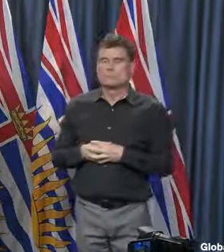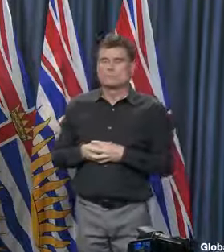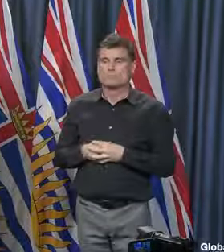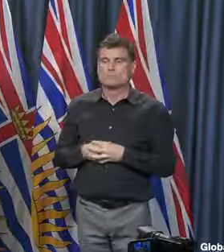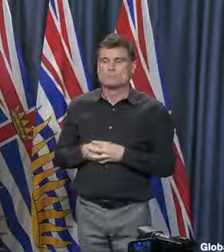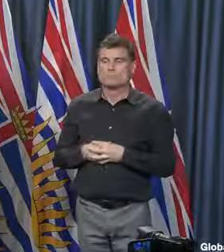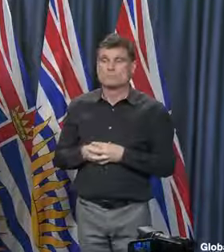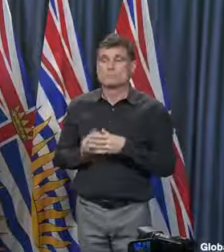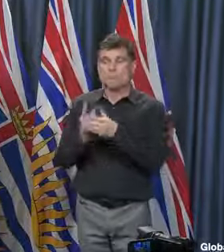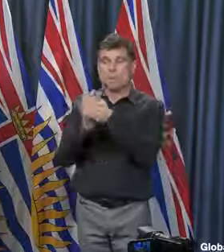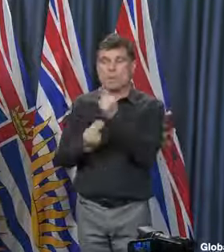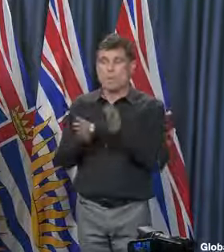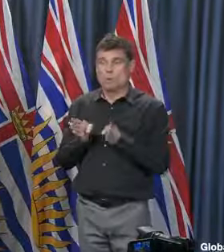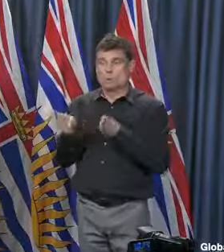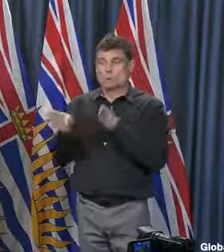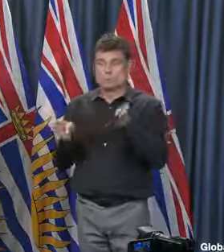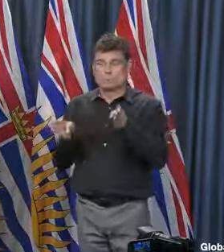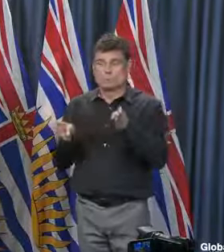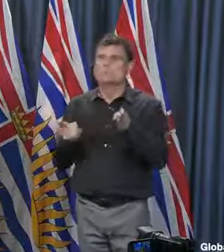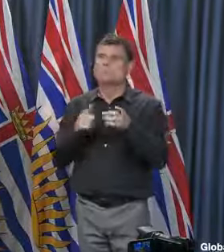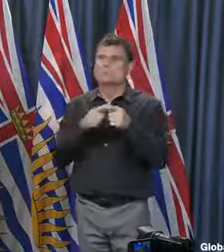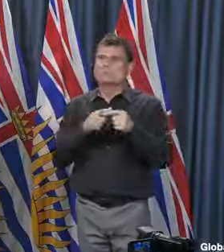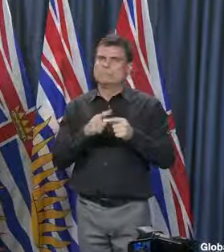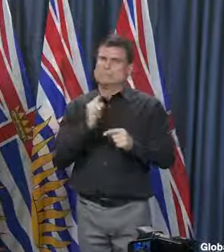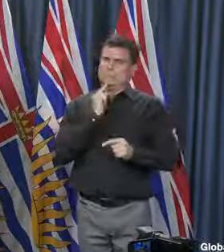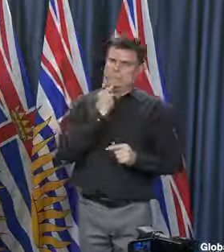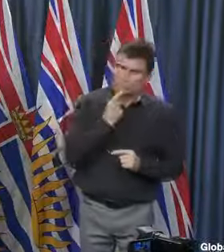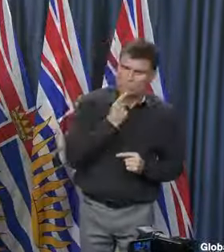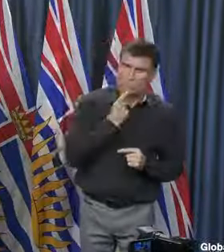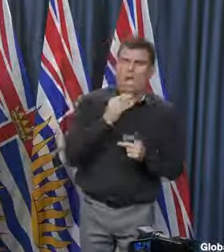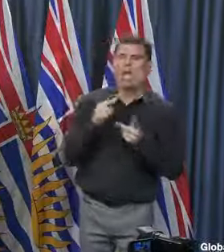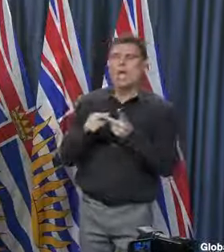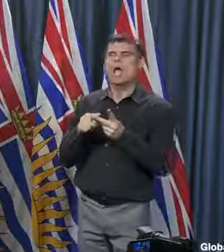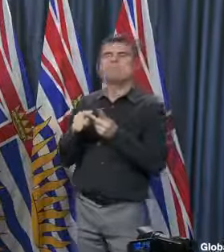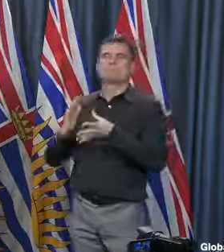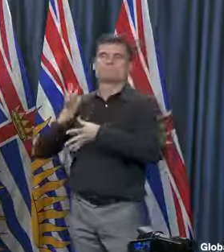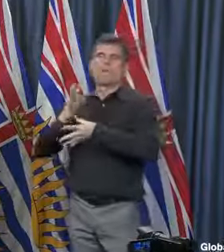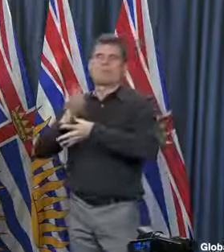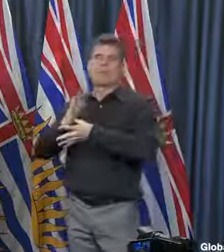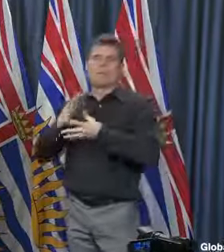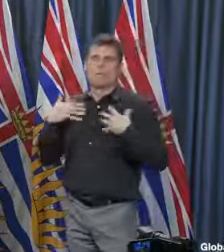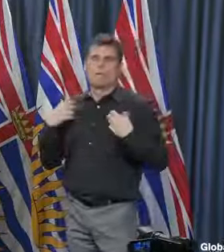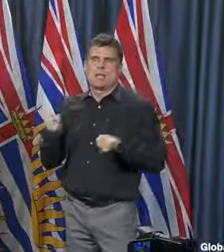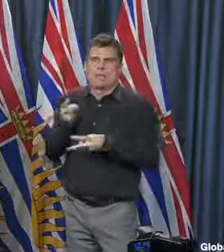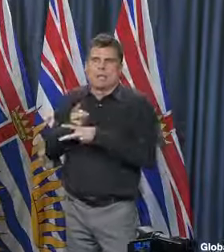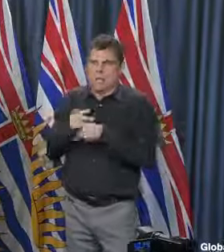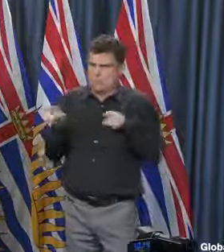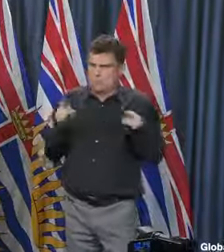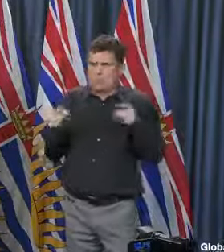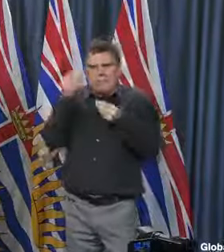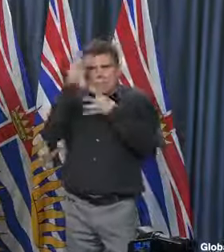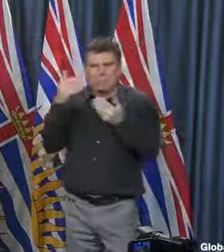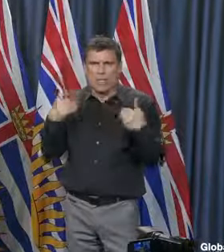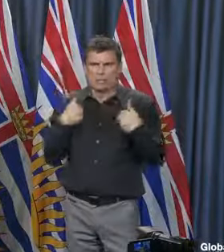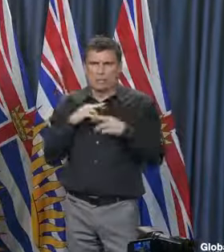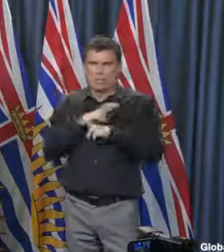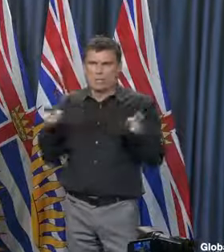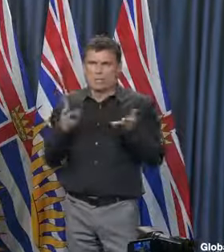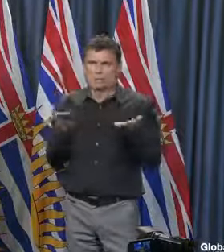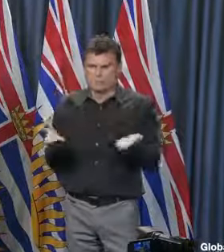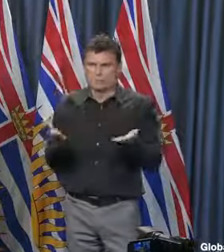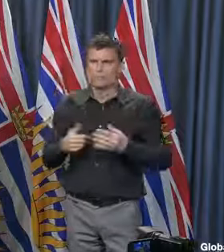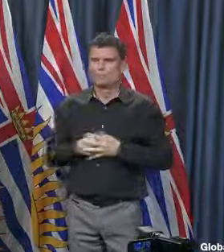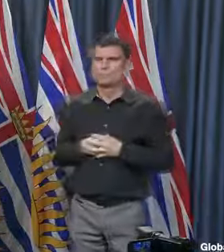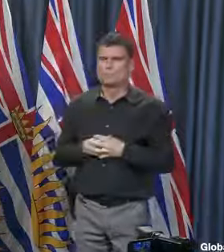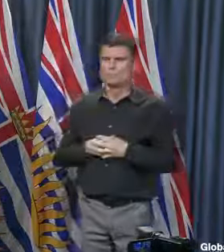continues to evolve and develop. They are significant changes, and we do not underestimate the consequences of those changes. We spend a lot of our